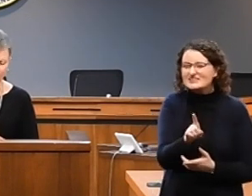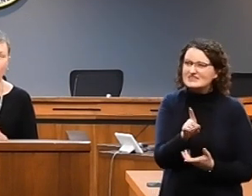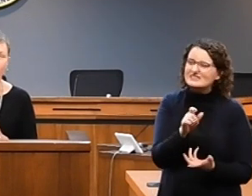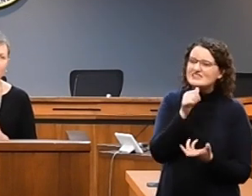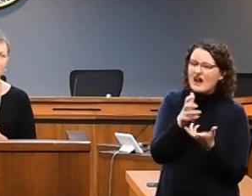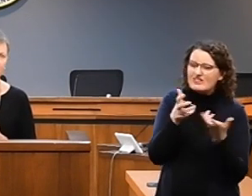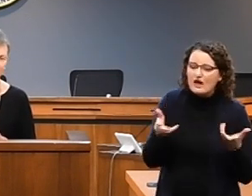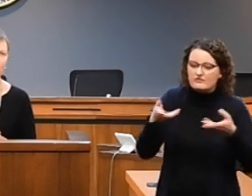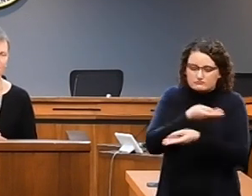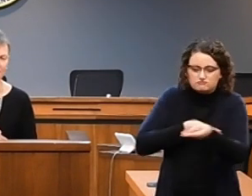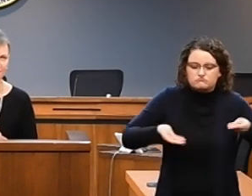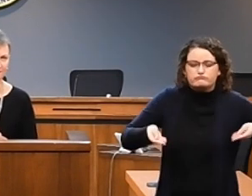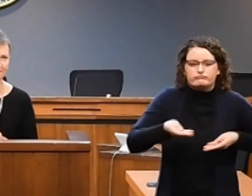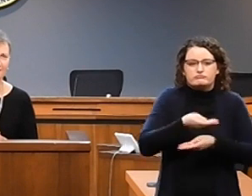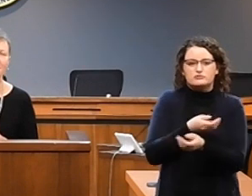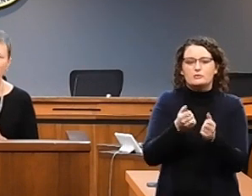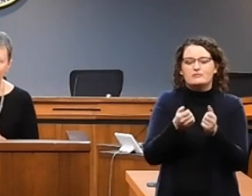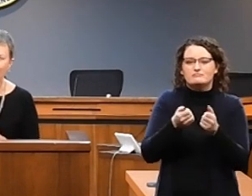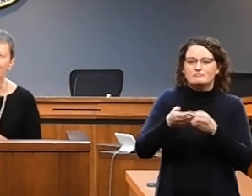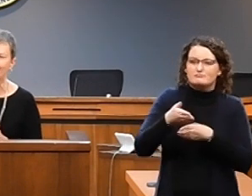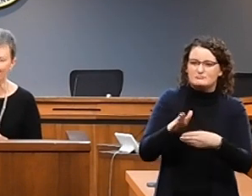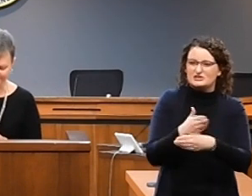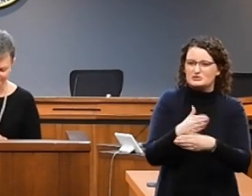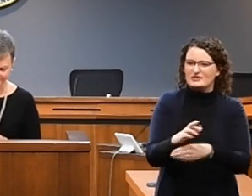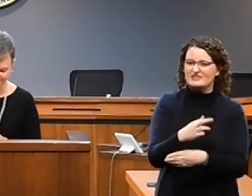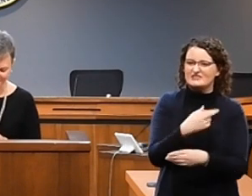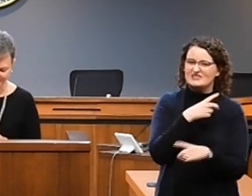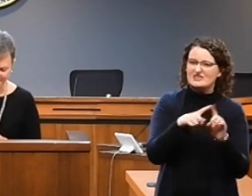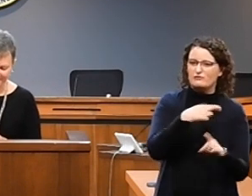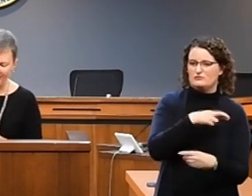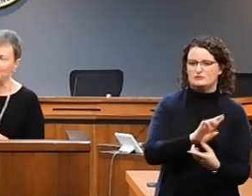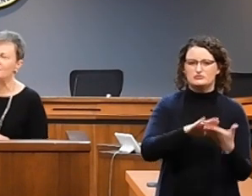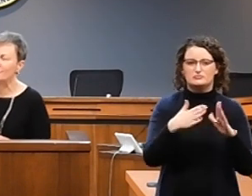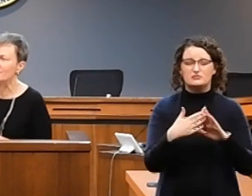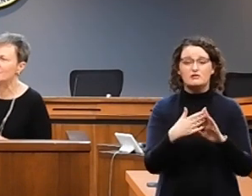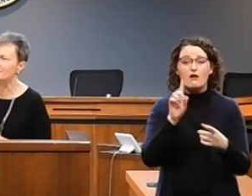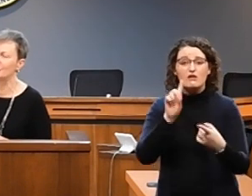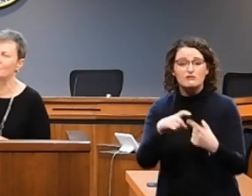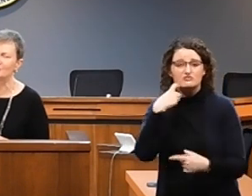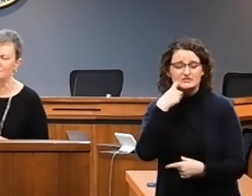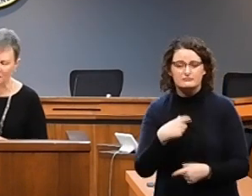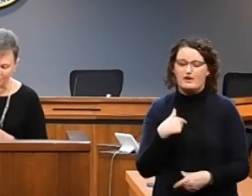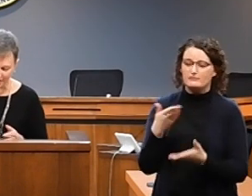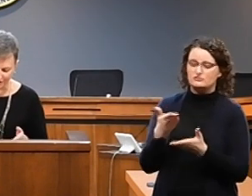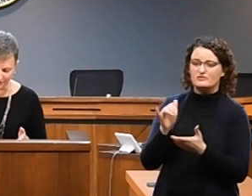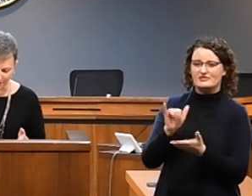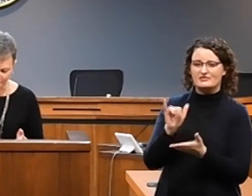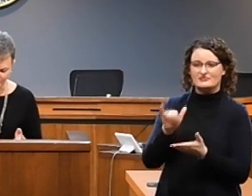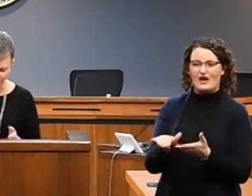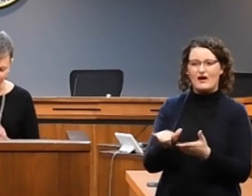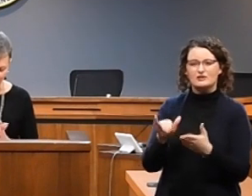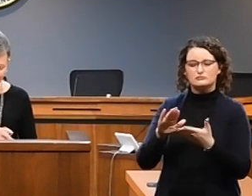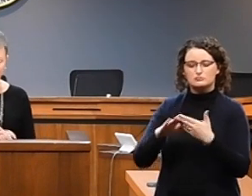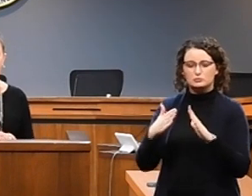engagement across faith communities until recent years. I've been serving the Unitarian Universalist Congregation of